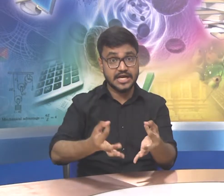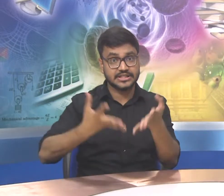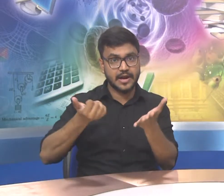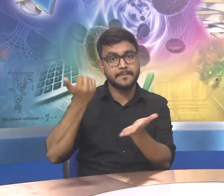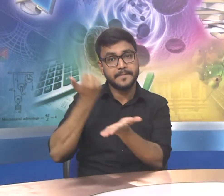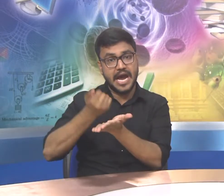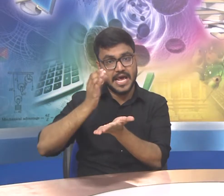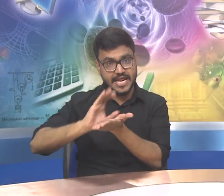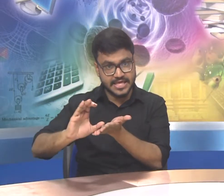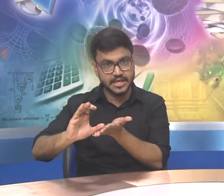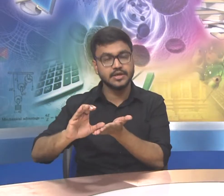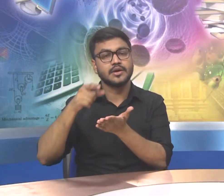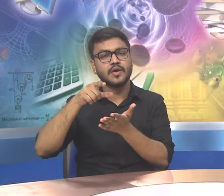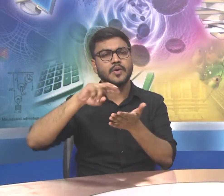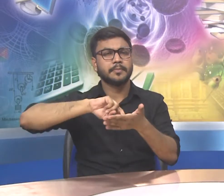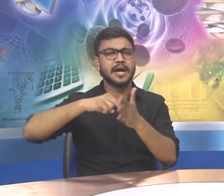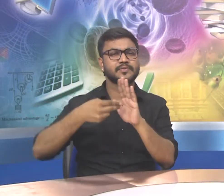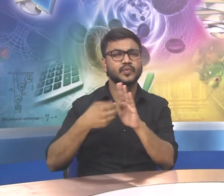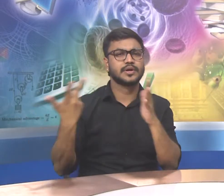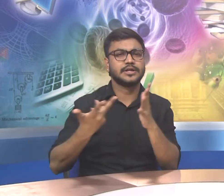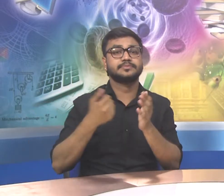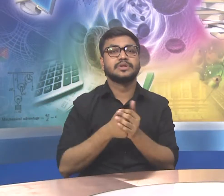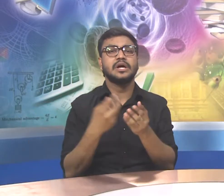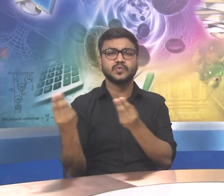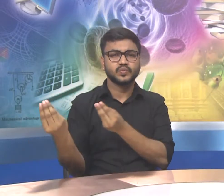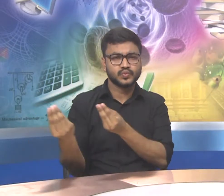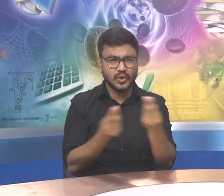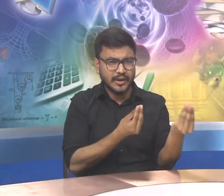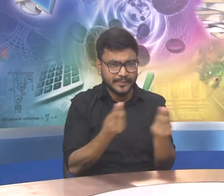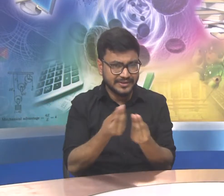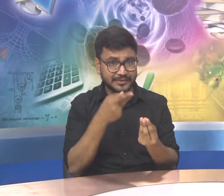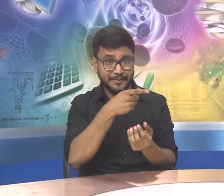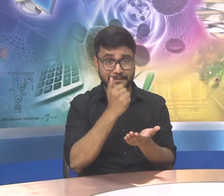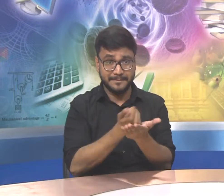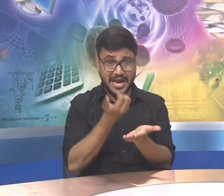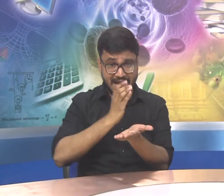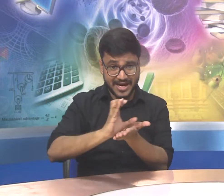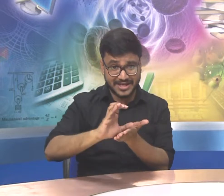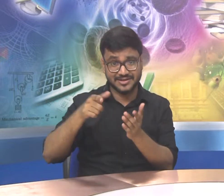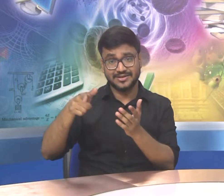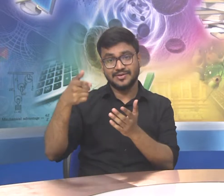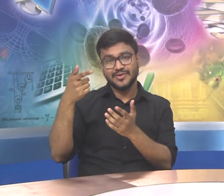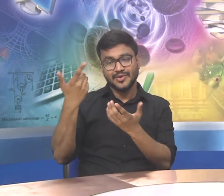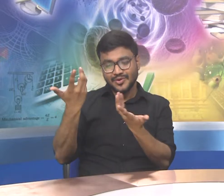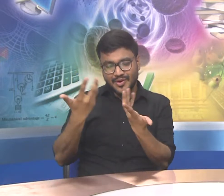Now next we will look what is specialized banks.